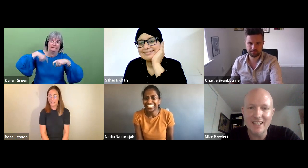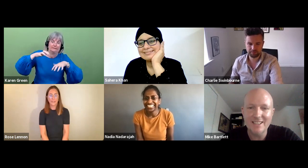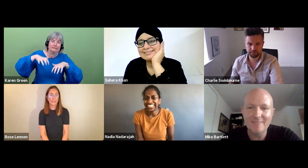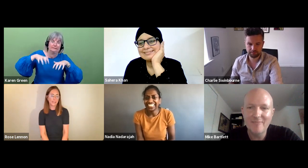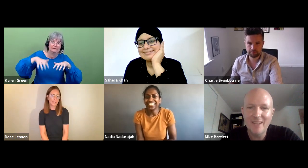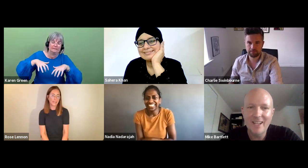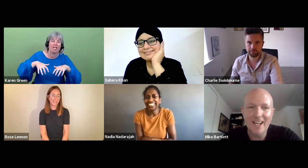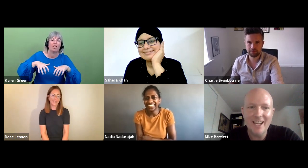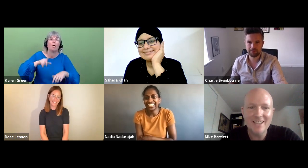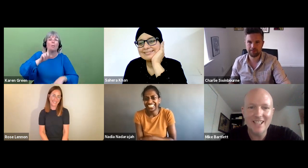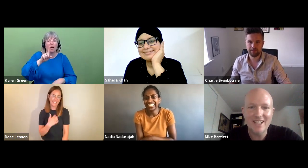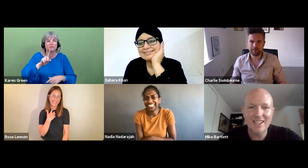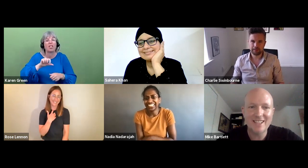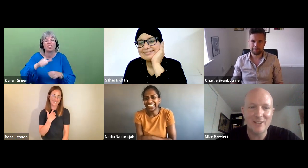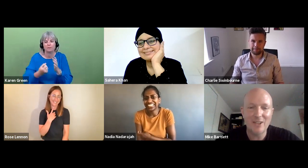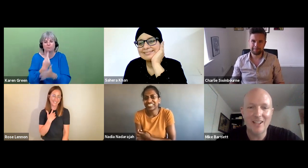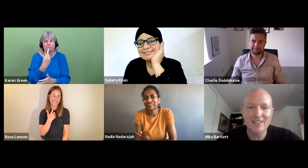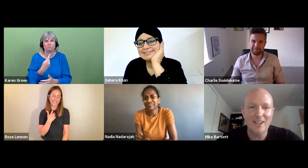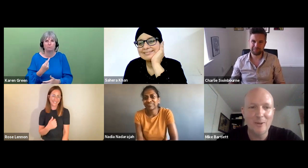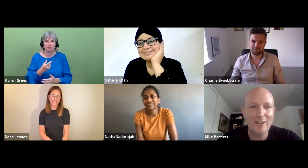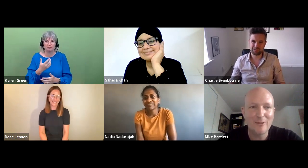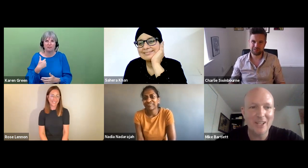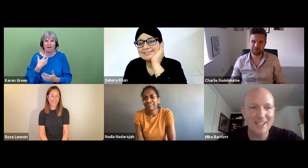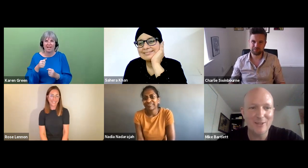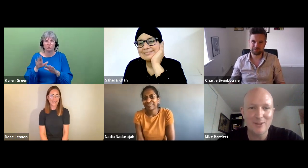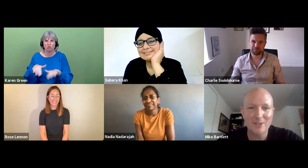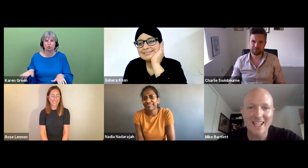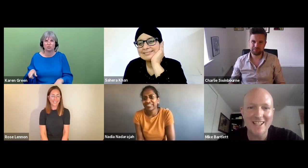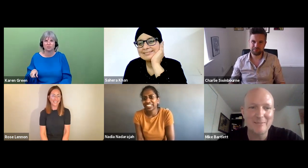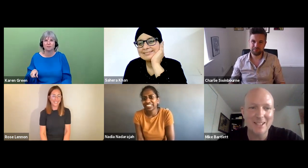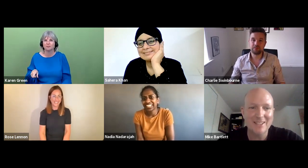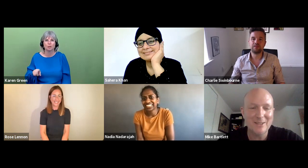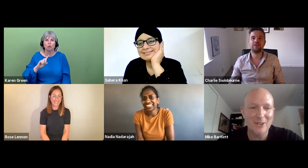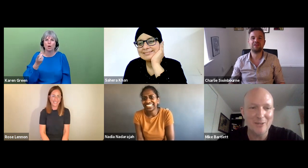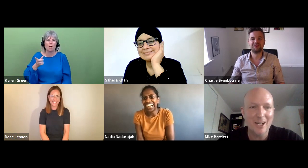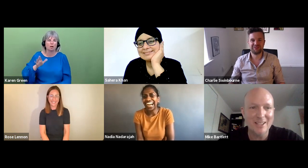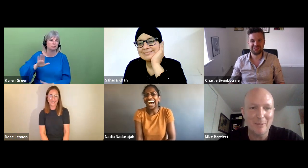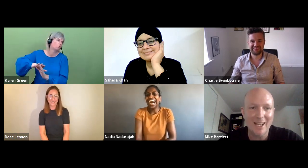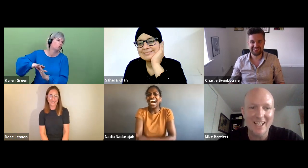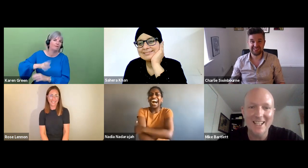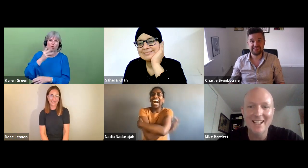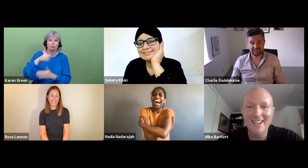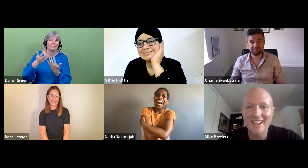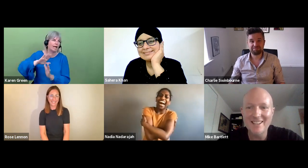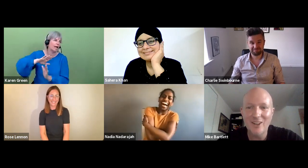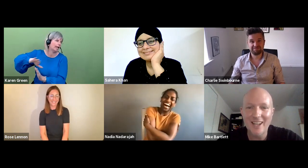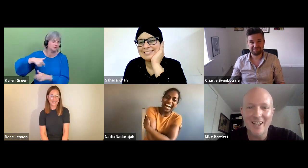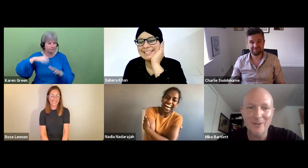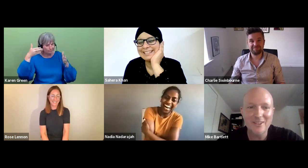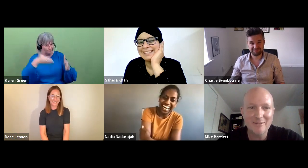kids, and it turns out you can't go away from your kids for 3 days because you've got to write a play. That's not allowed for